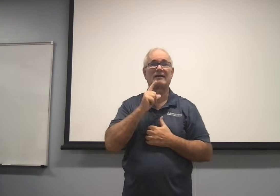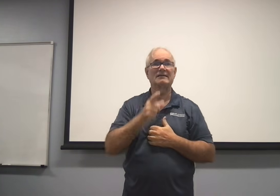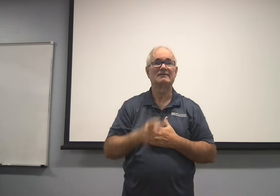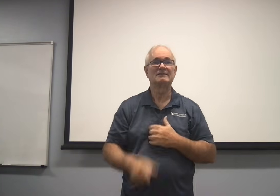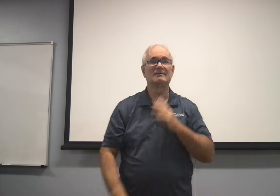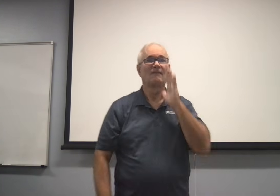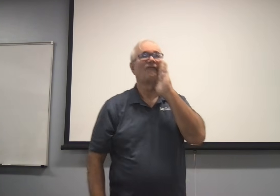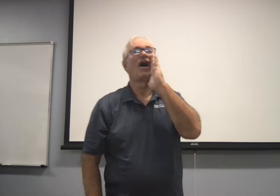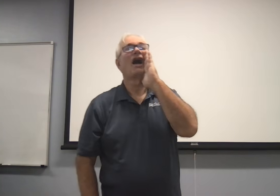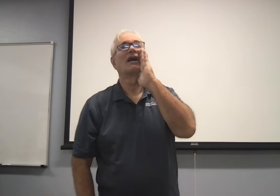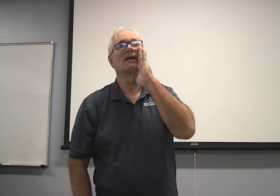Number 21 is